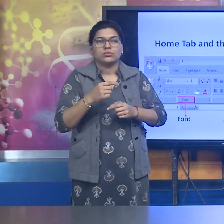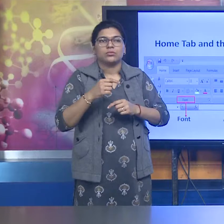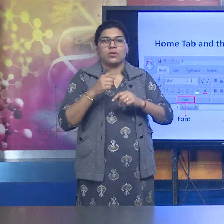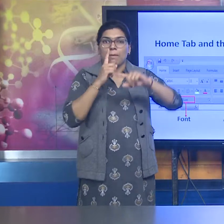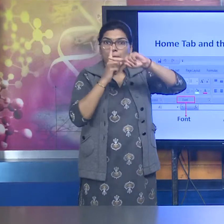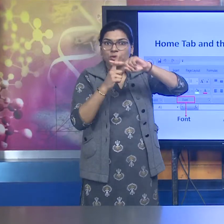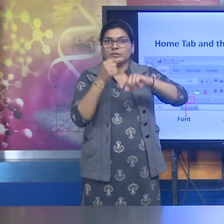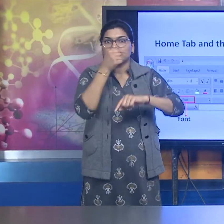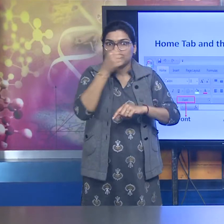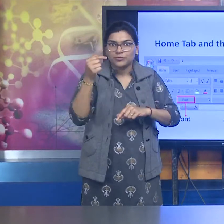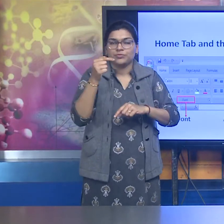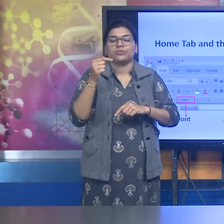related to